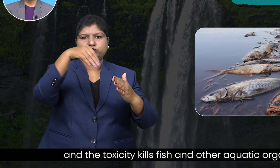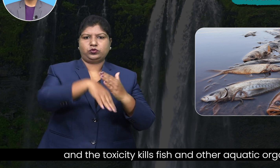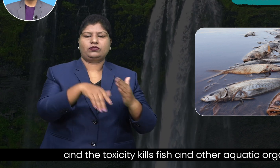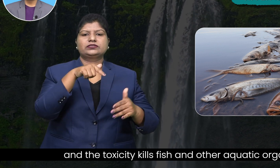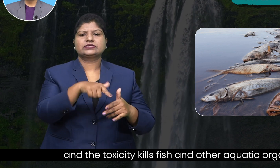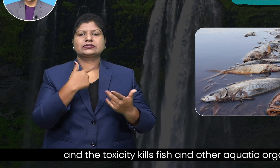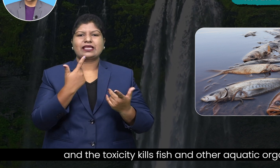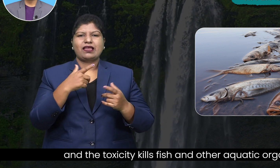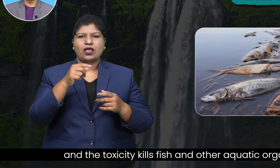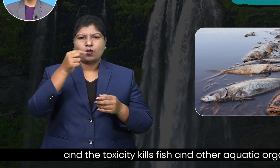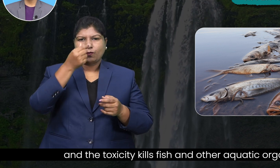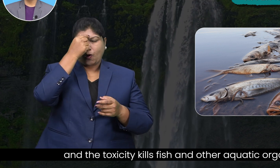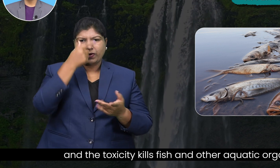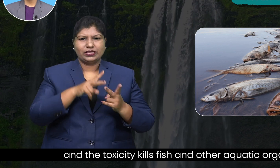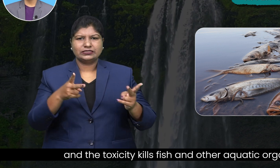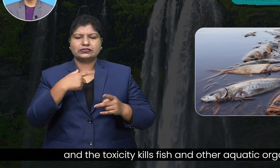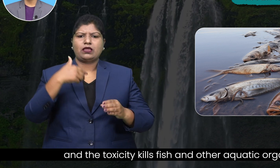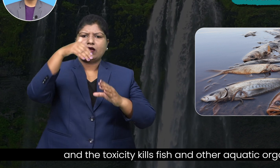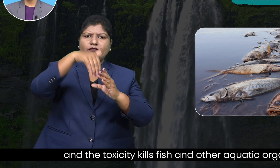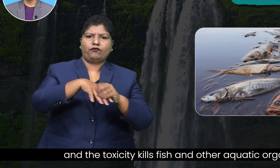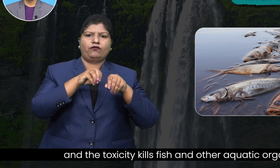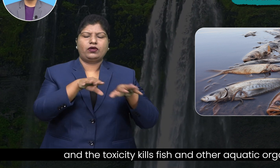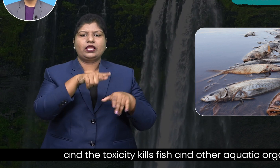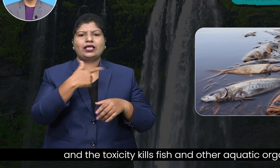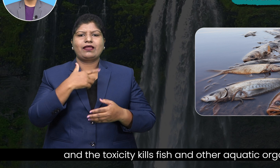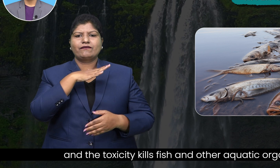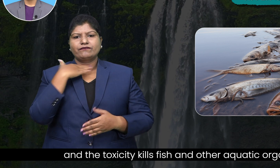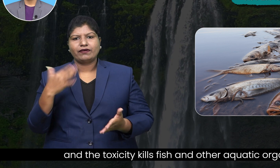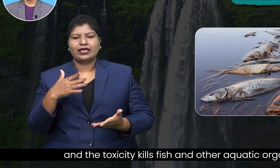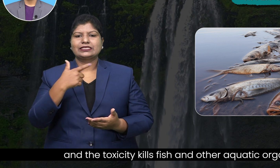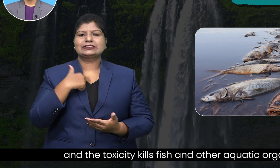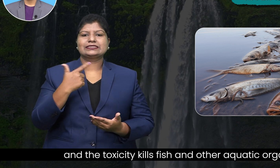kills fish and other aquatic organisms.